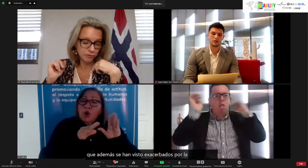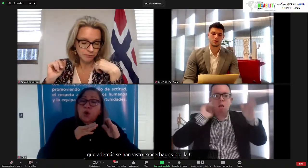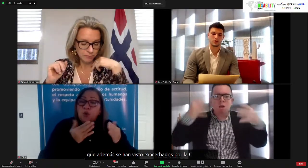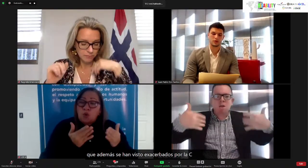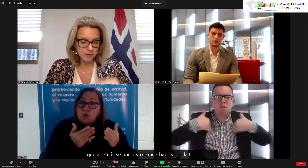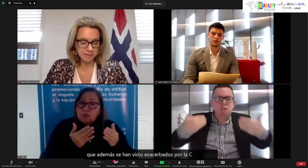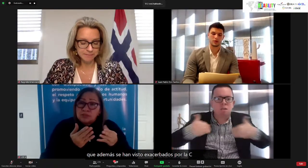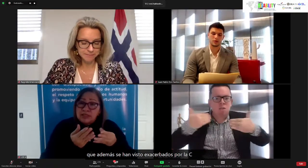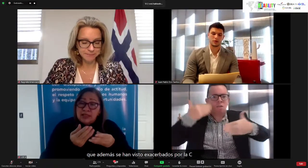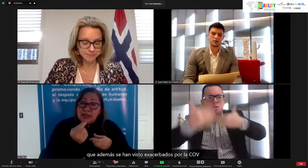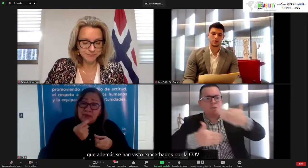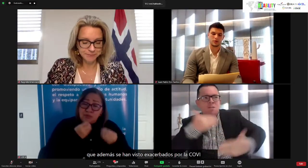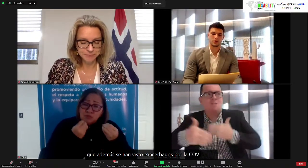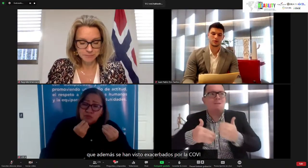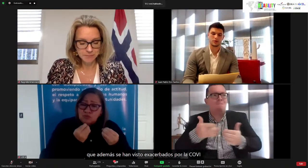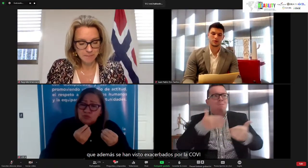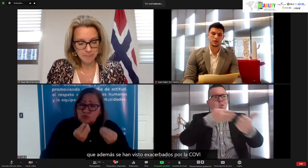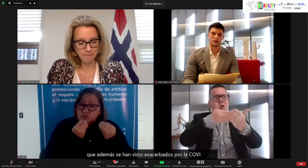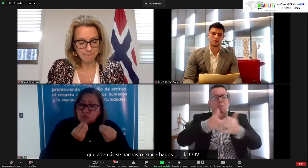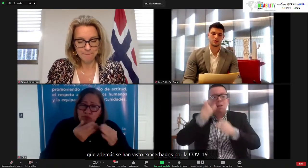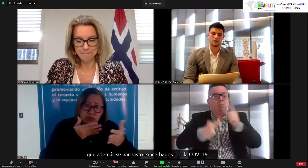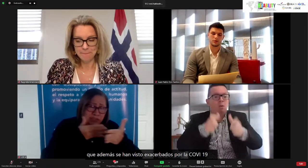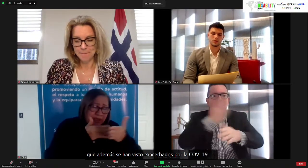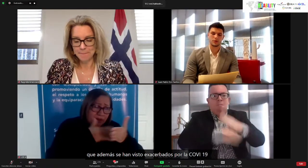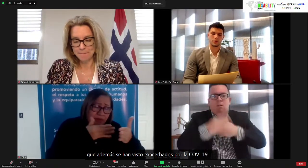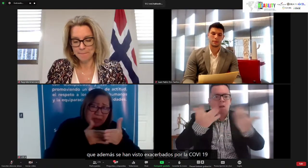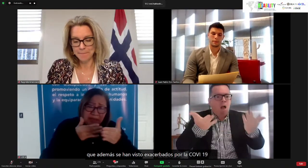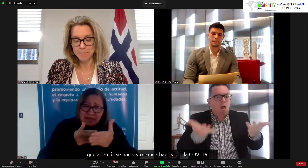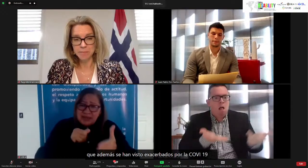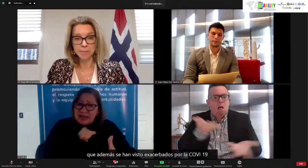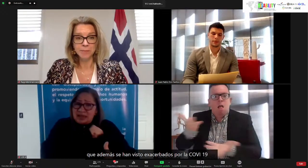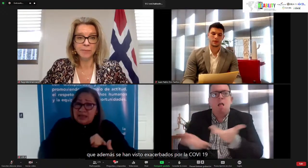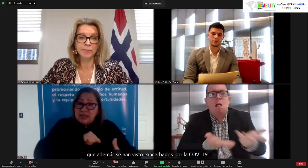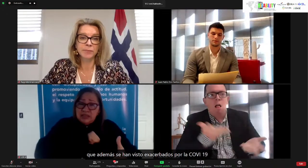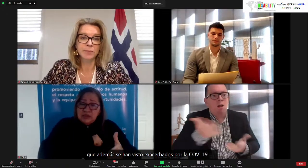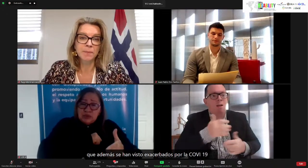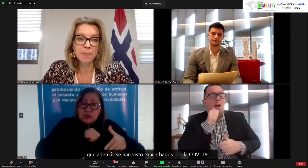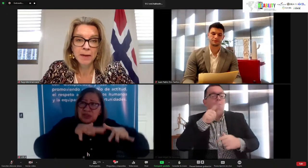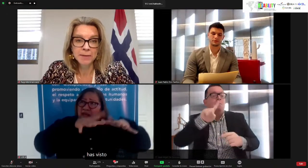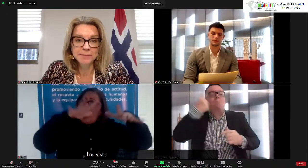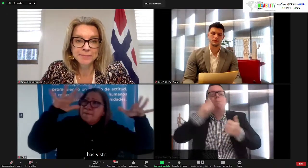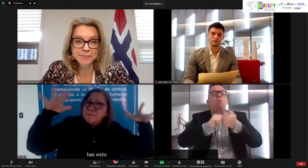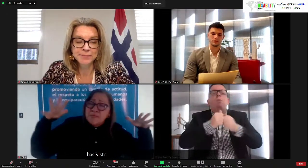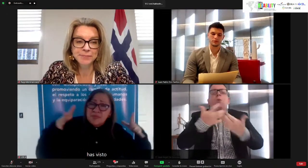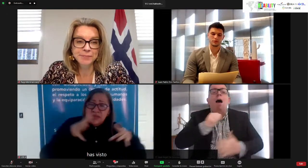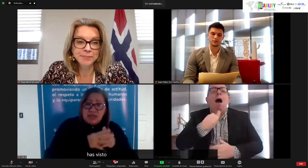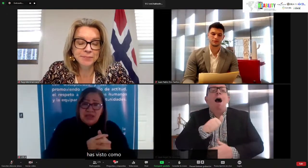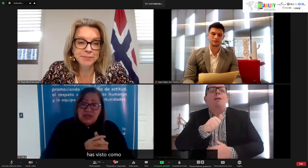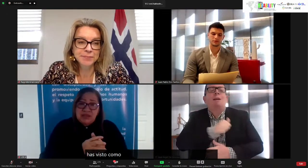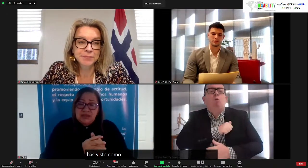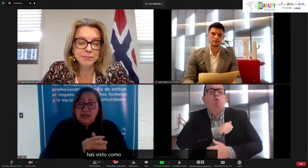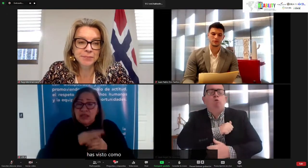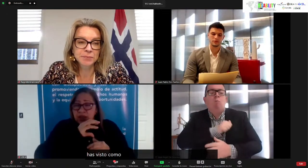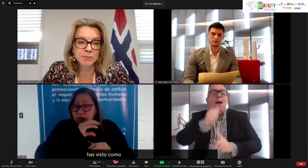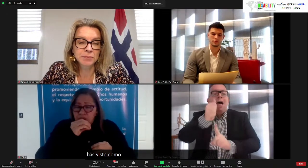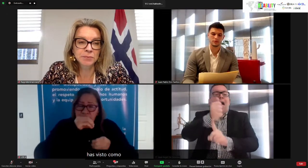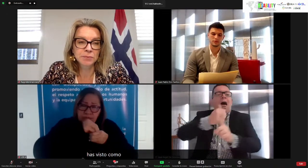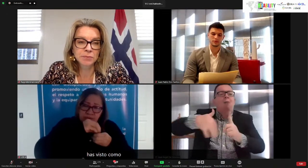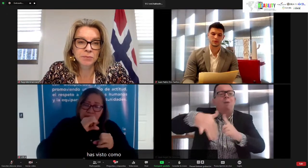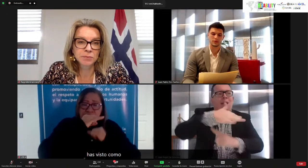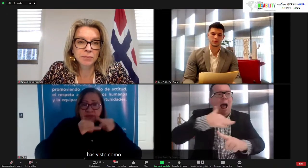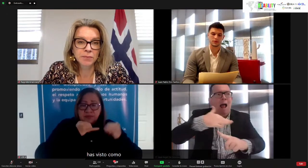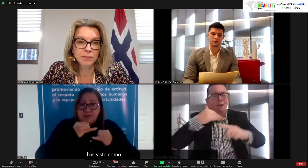and it's been stated how the multiple attitudinal environmental and institutional